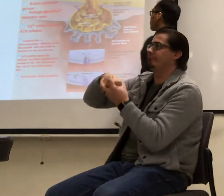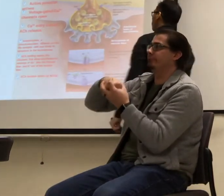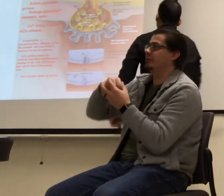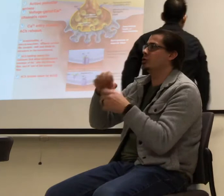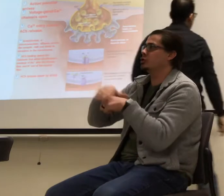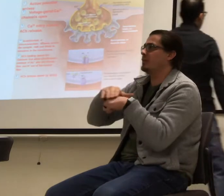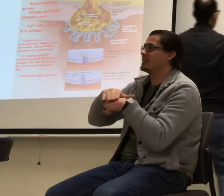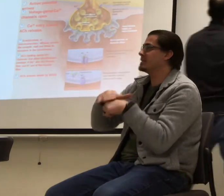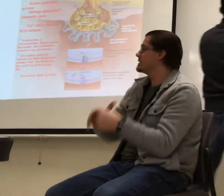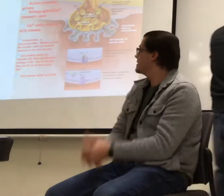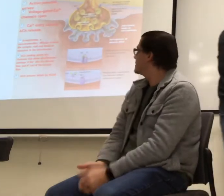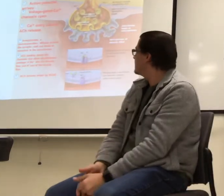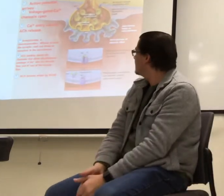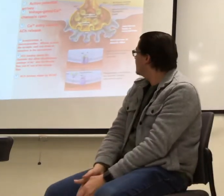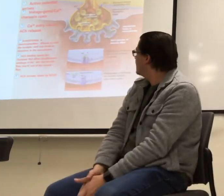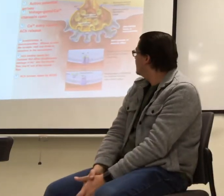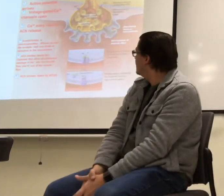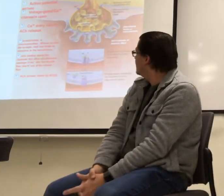there.